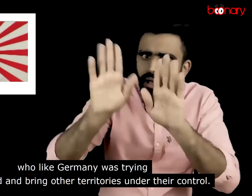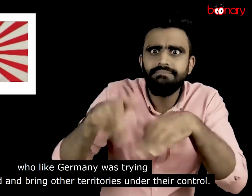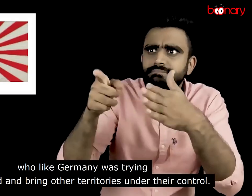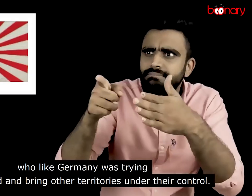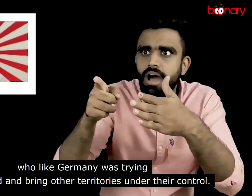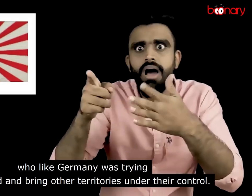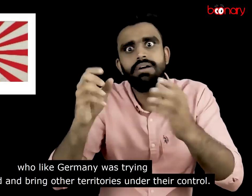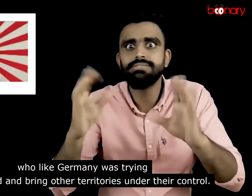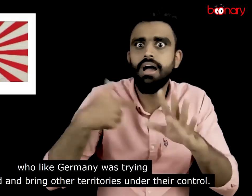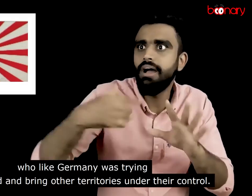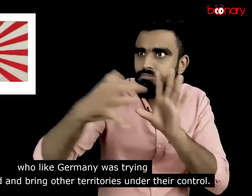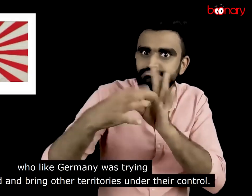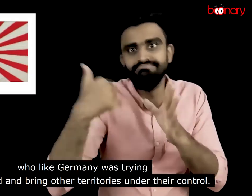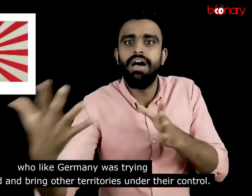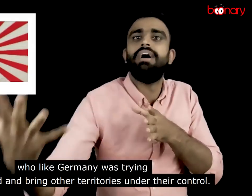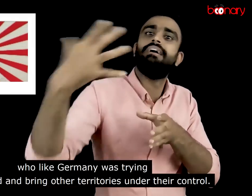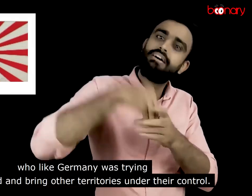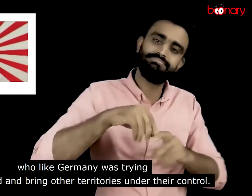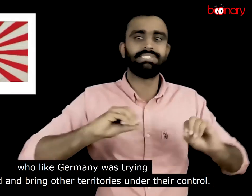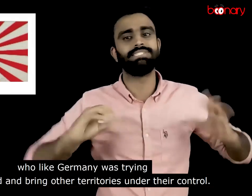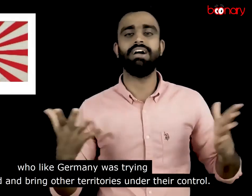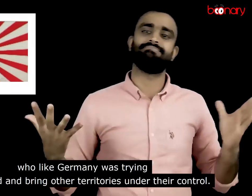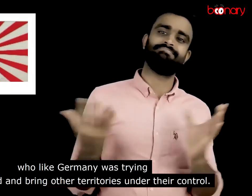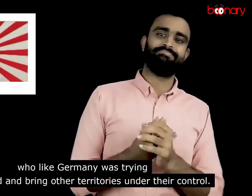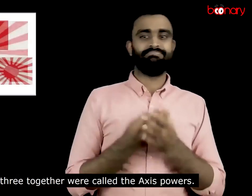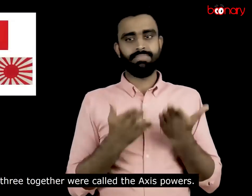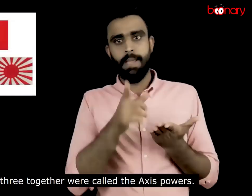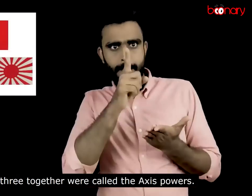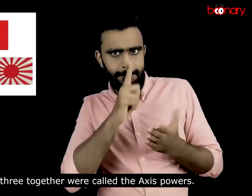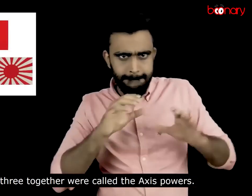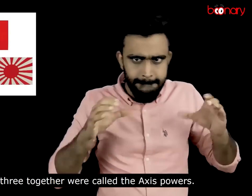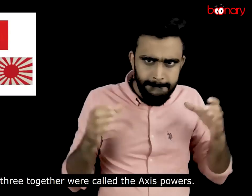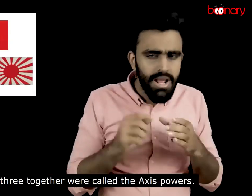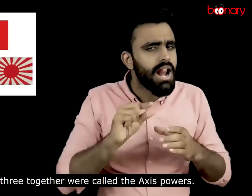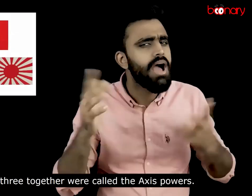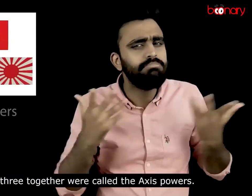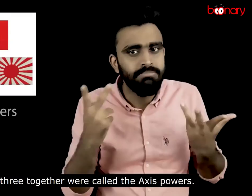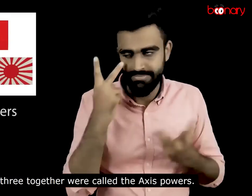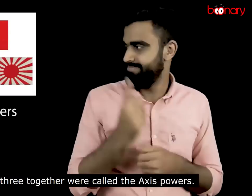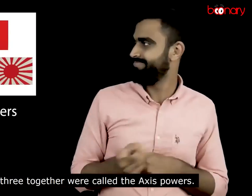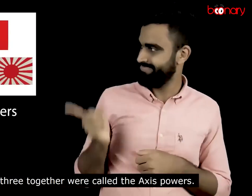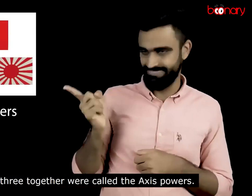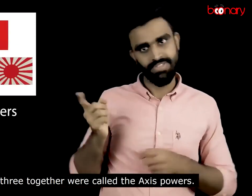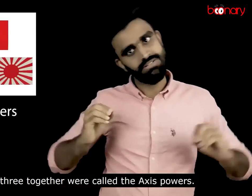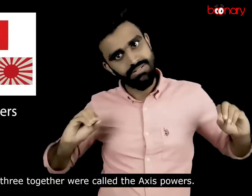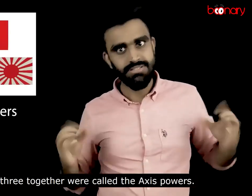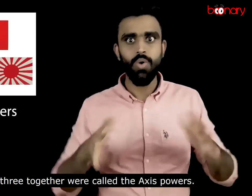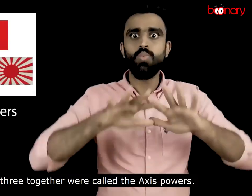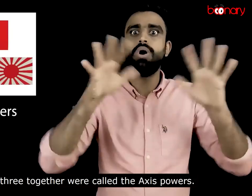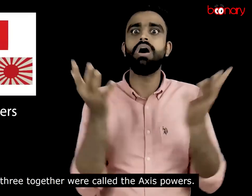to expand and bring other territories under their control. These three together were called the Axis